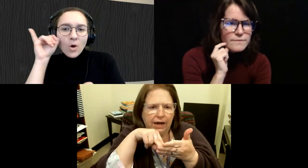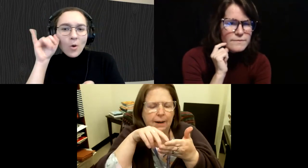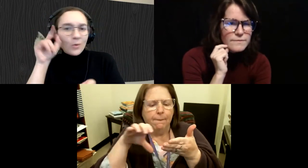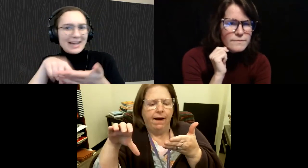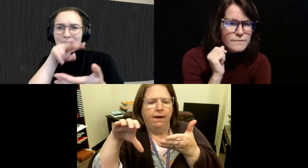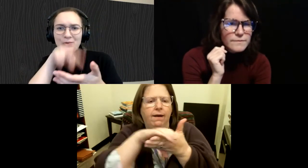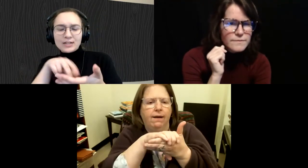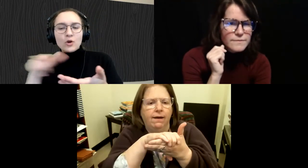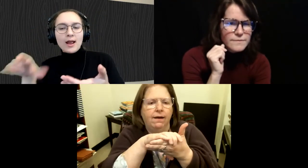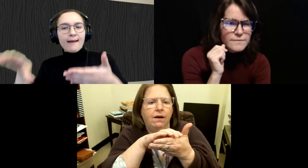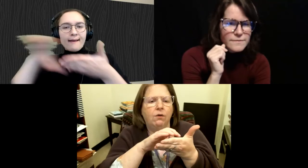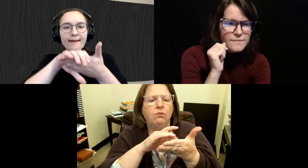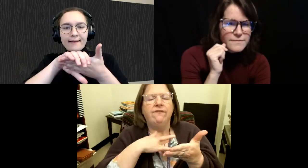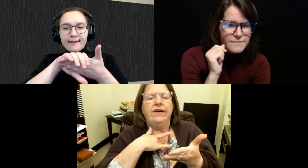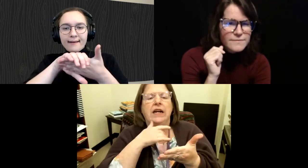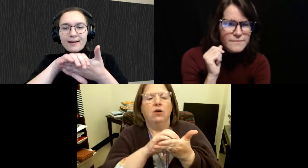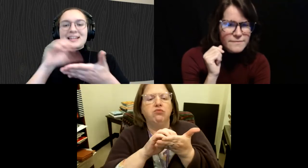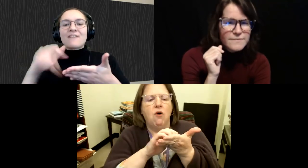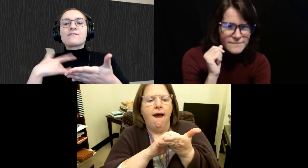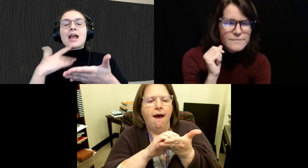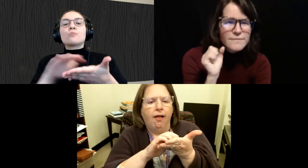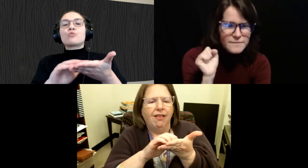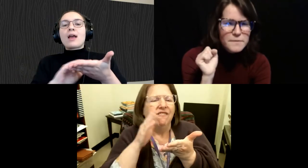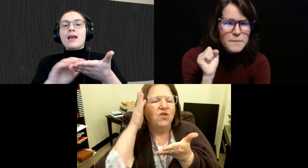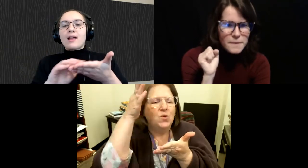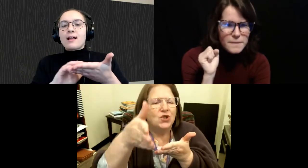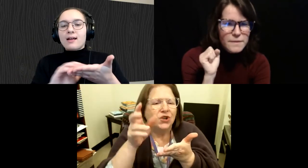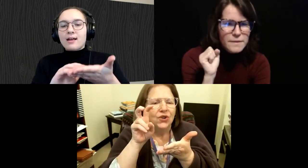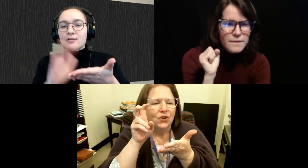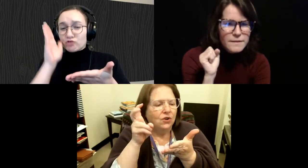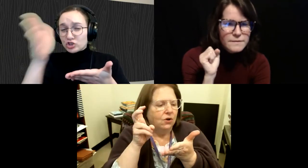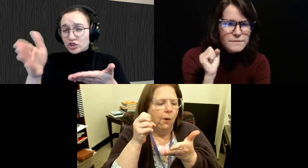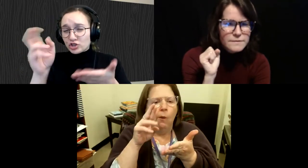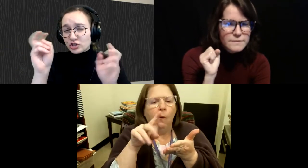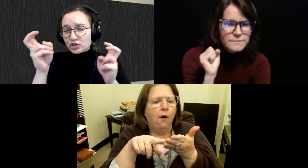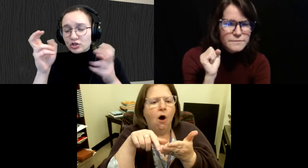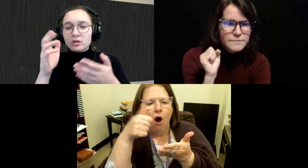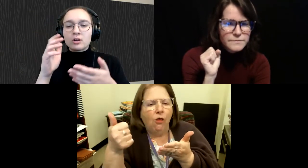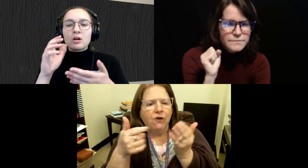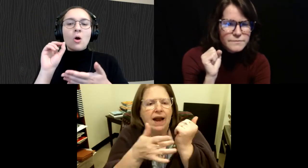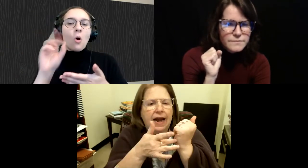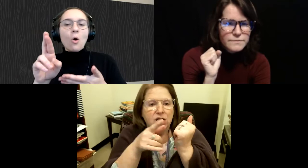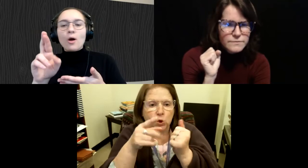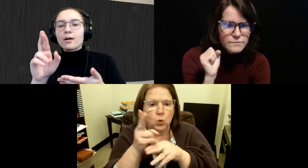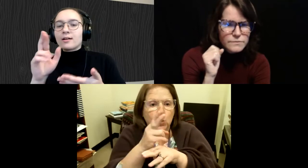an iPhone that you can't read, but you can feel the Braille on it for the future, or any